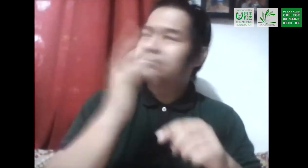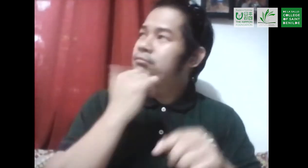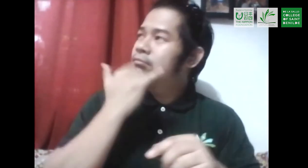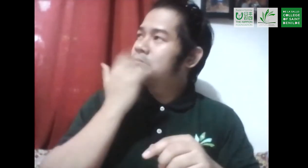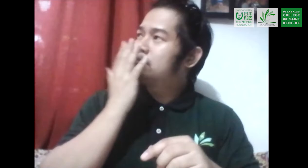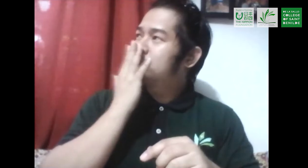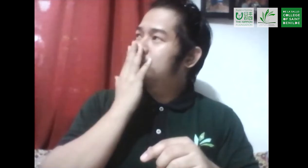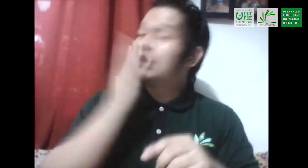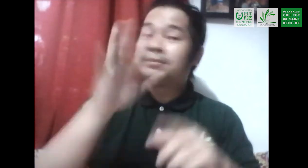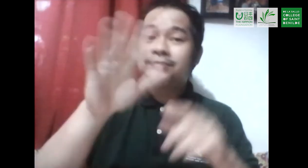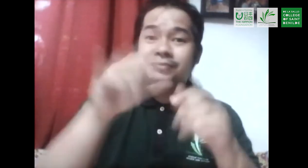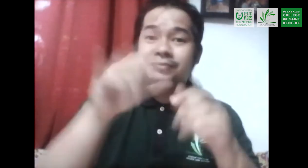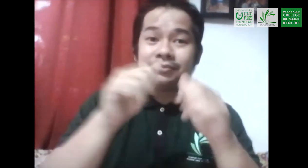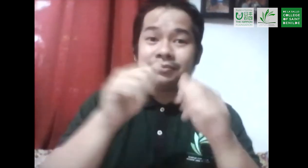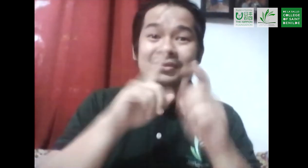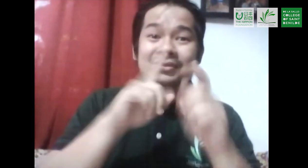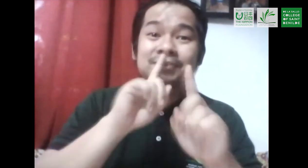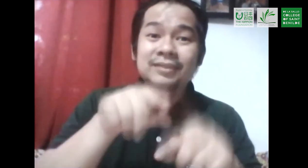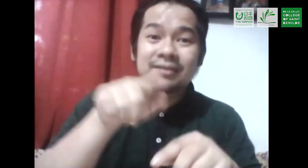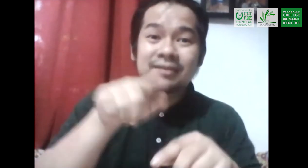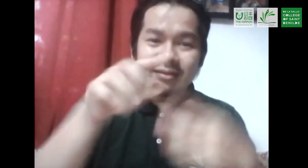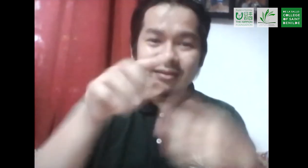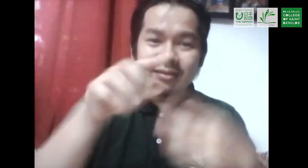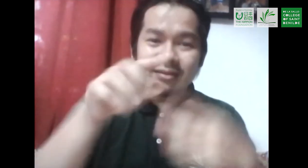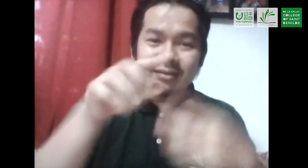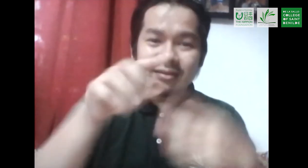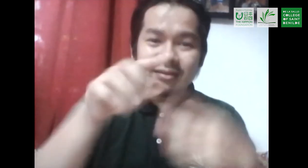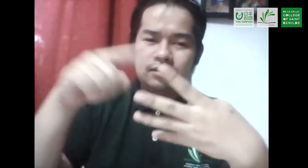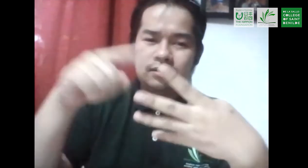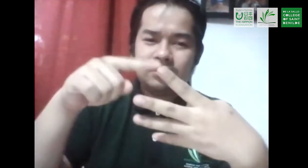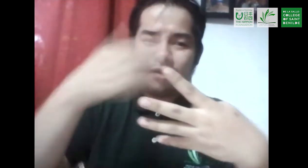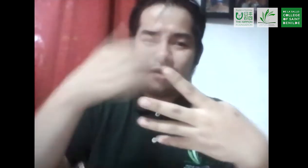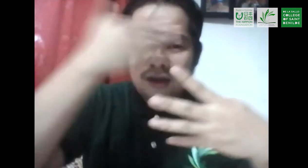Dr. Woody, I believe it was,